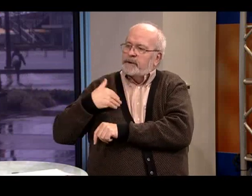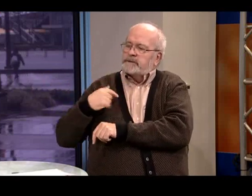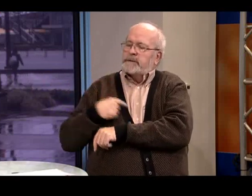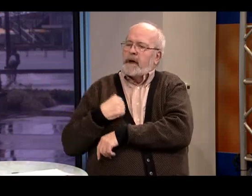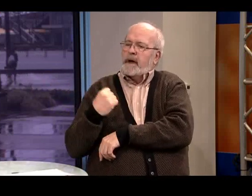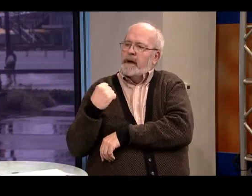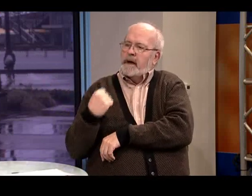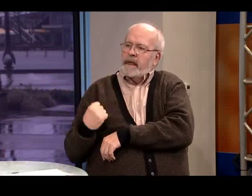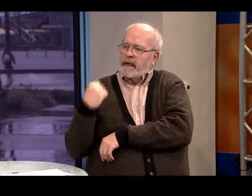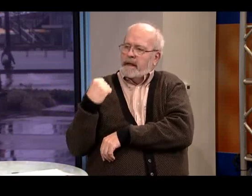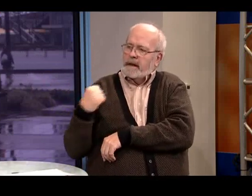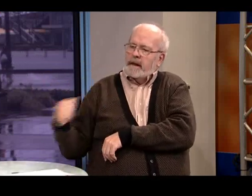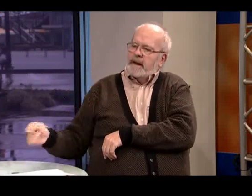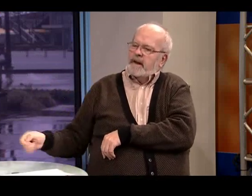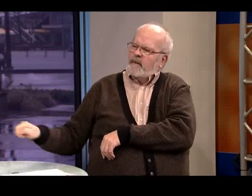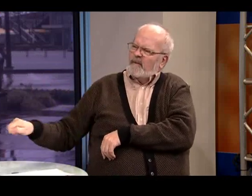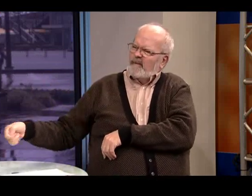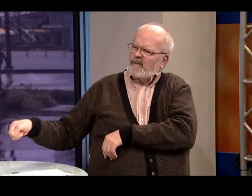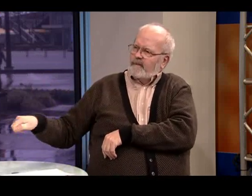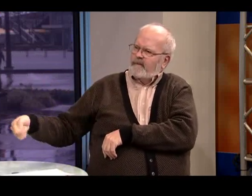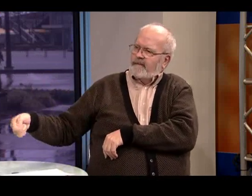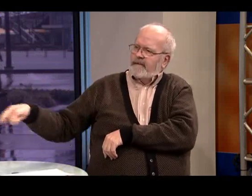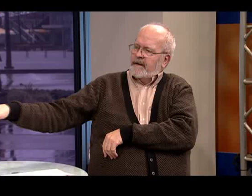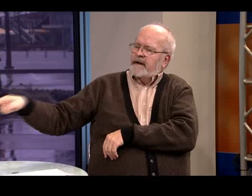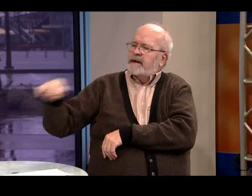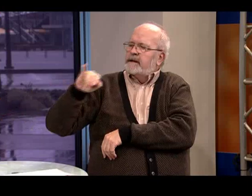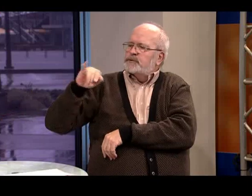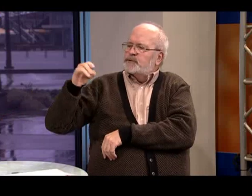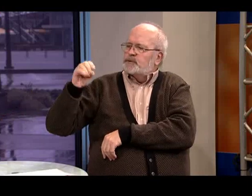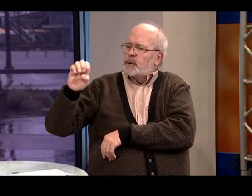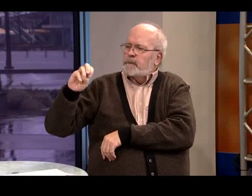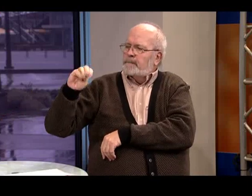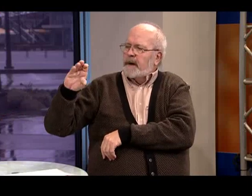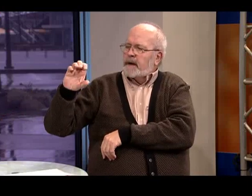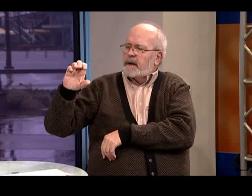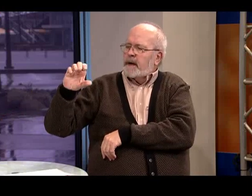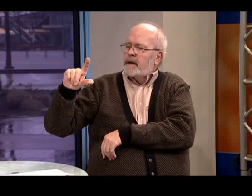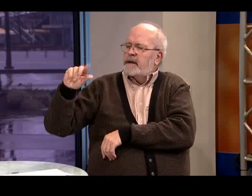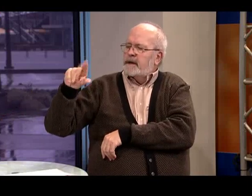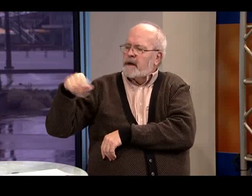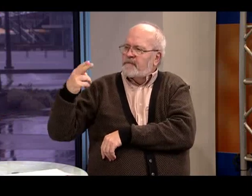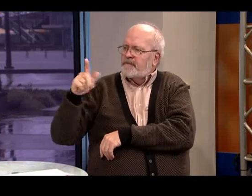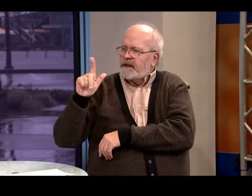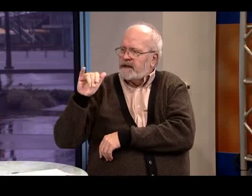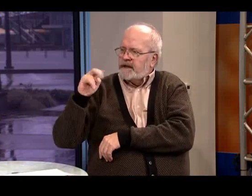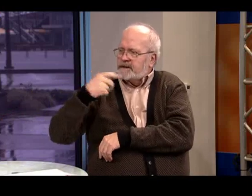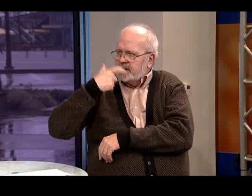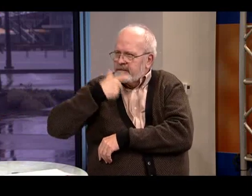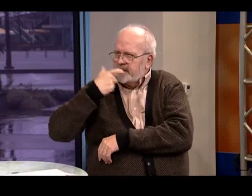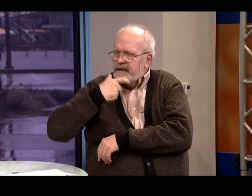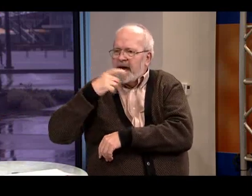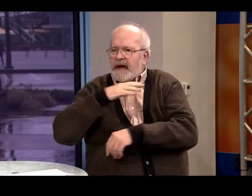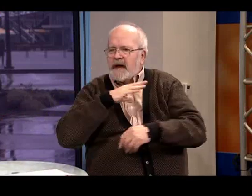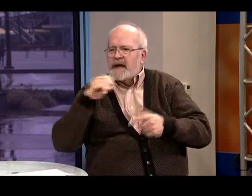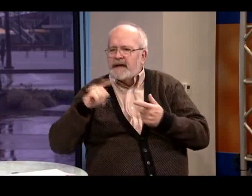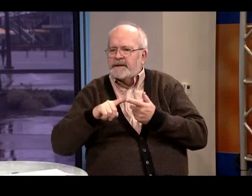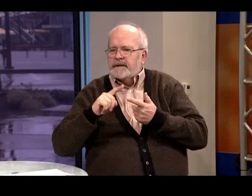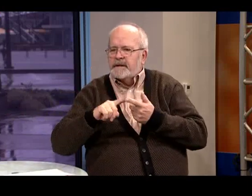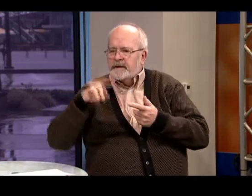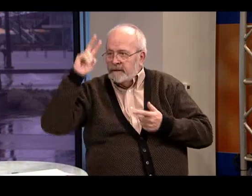2010 had 2 deaf members on their planning committee, and we were working with them. Joe McLaughlin